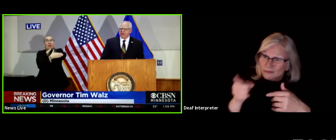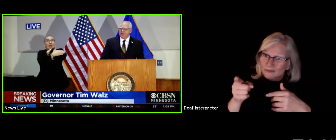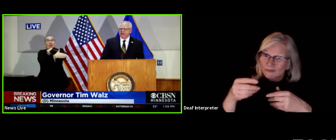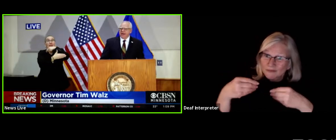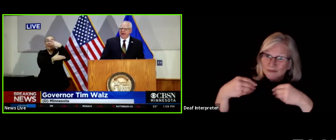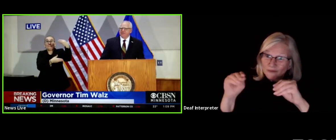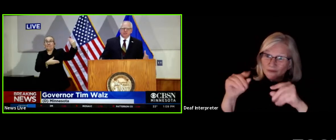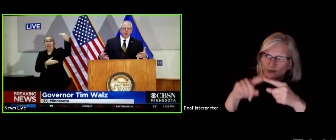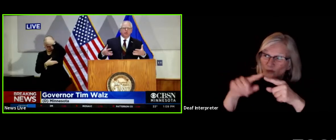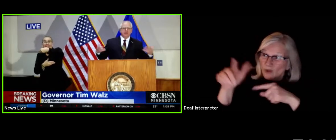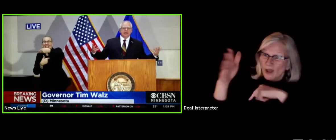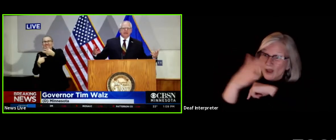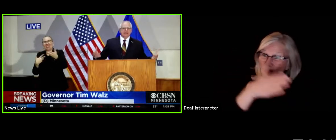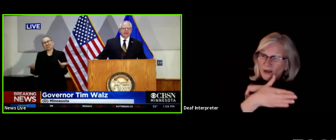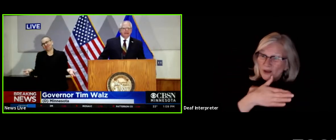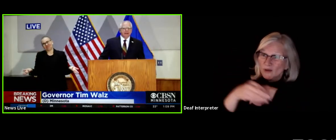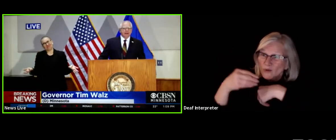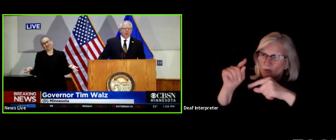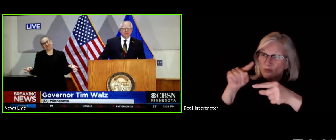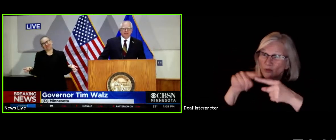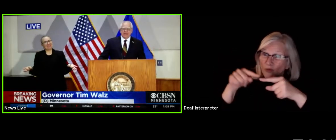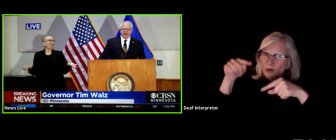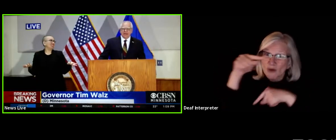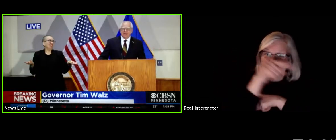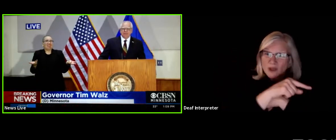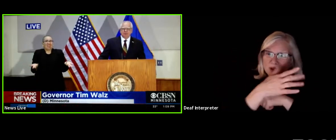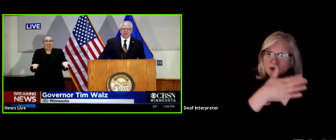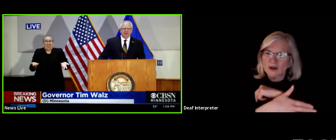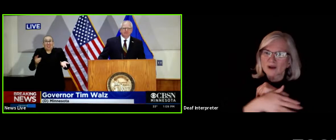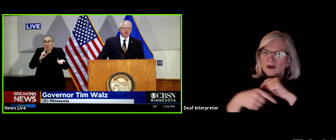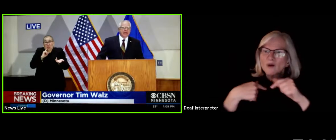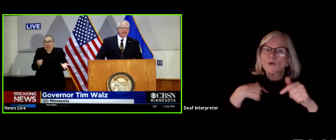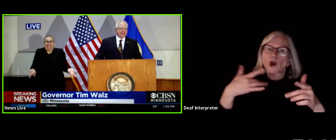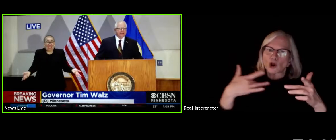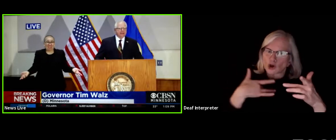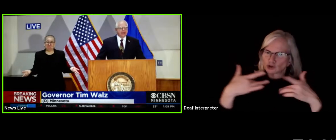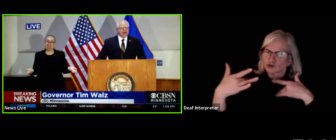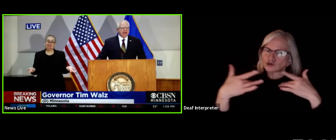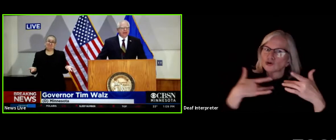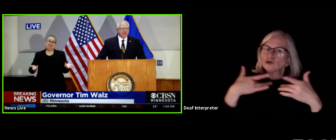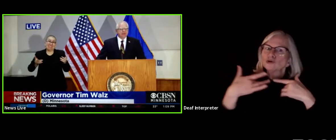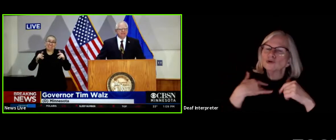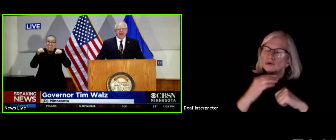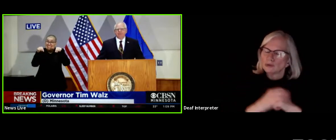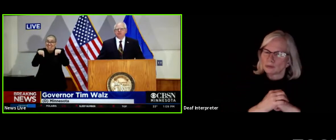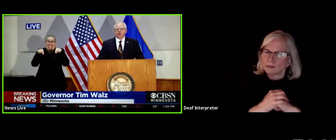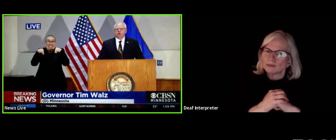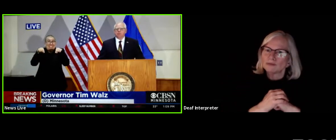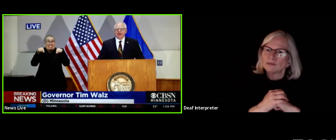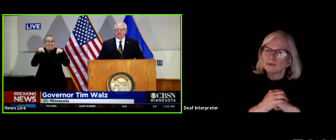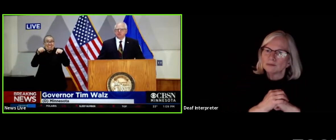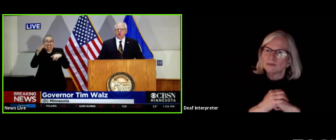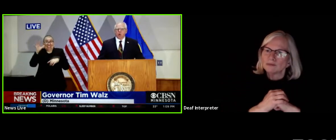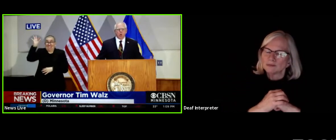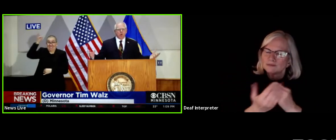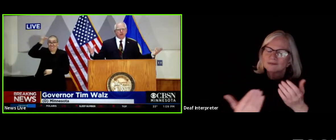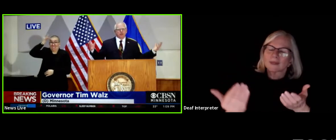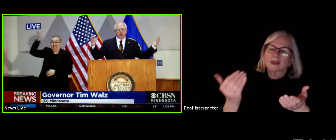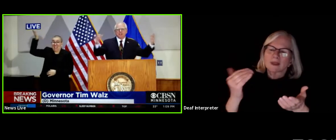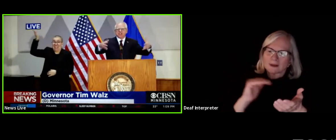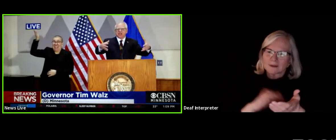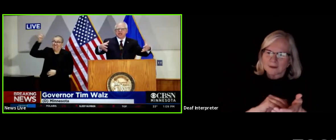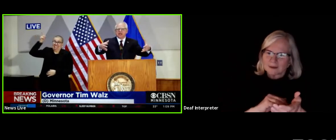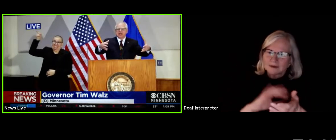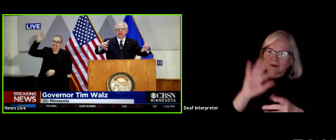some point. And this whole thing, once again, they've created this absolute mess where the whole